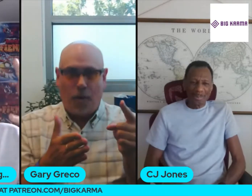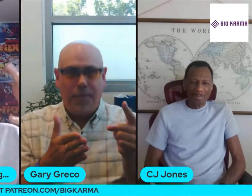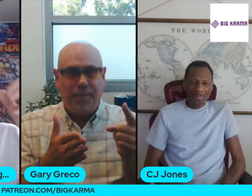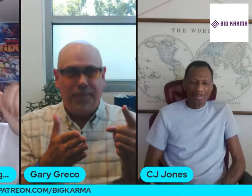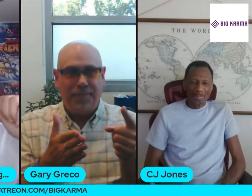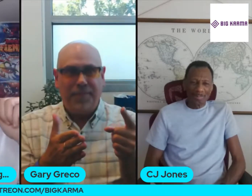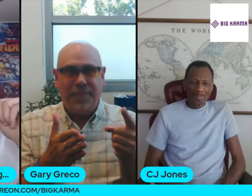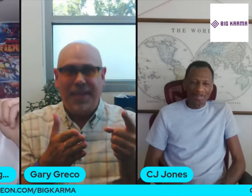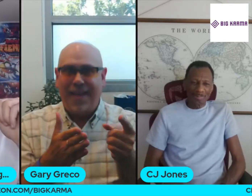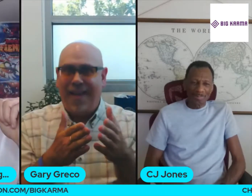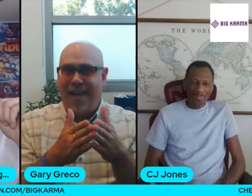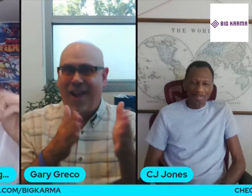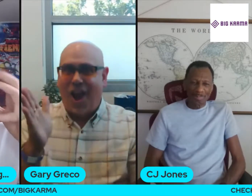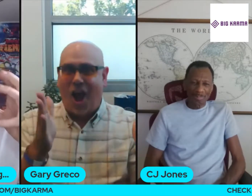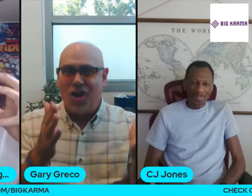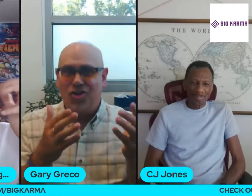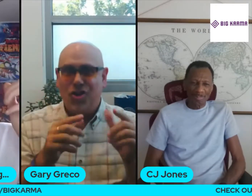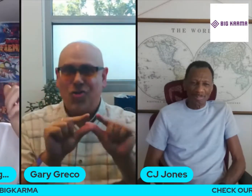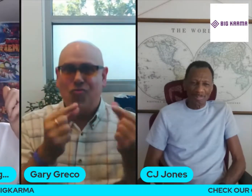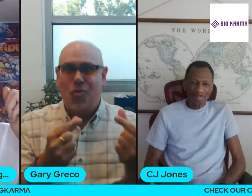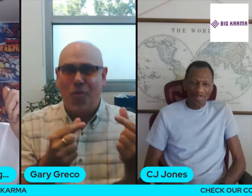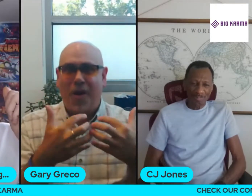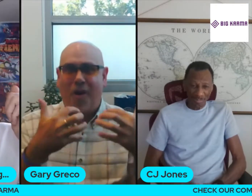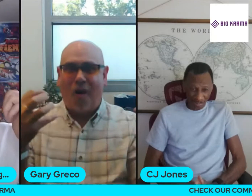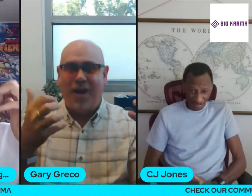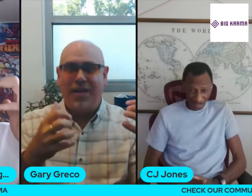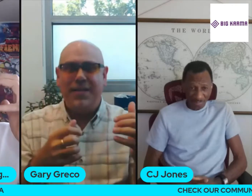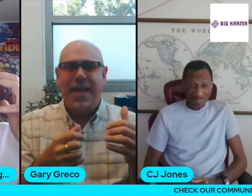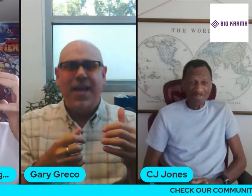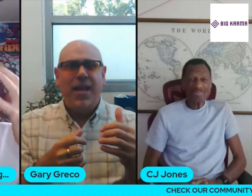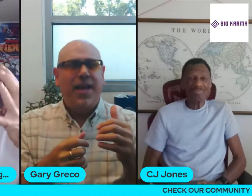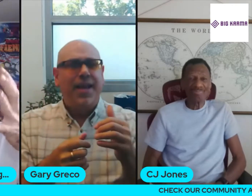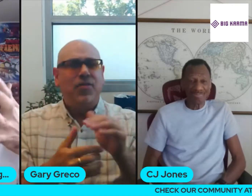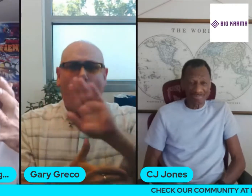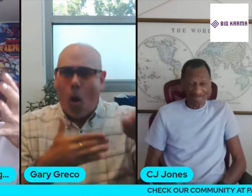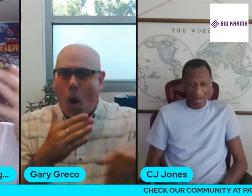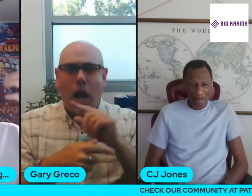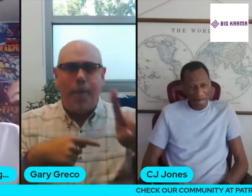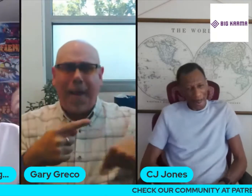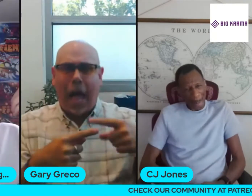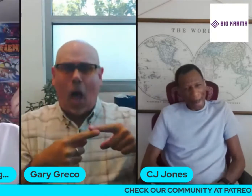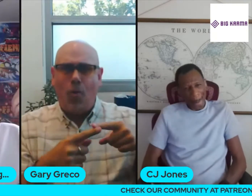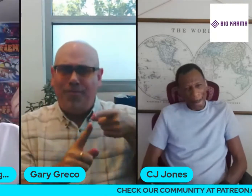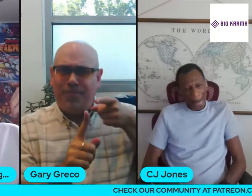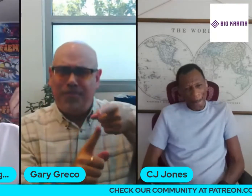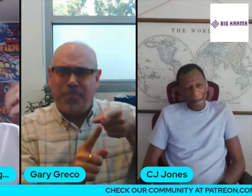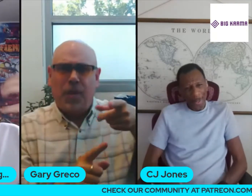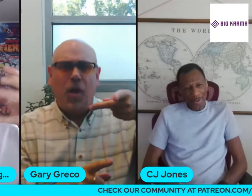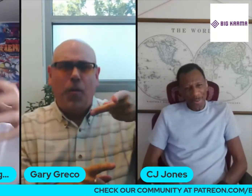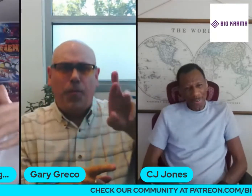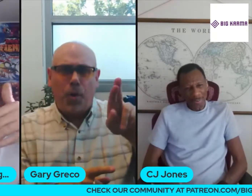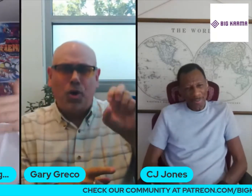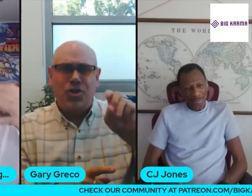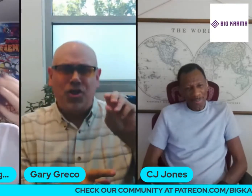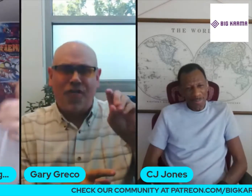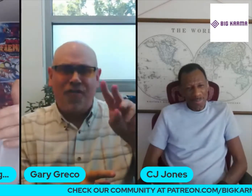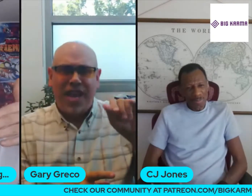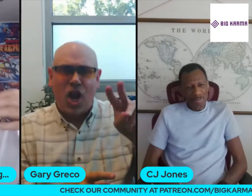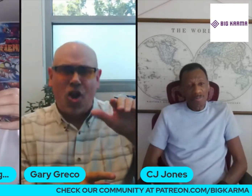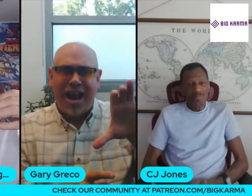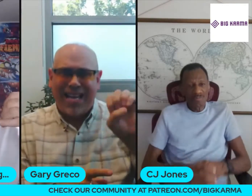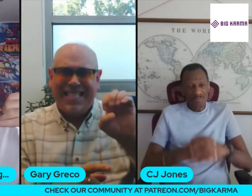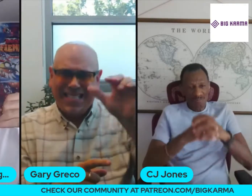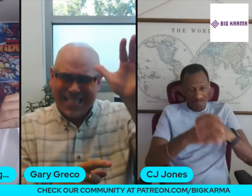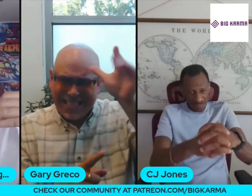had before, that it's all about perseverance. For example, Peter Westerbacher from Angry Birds, we were